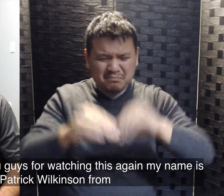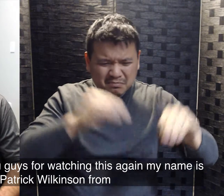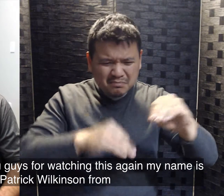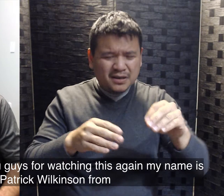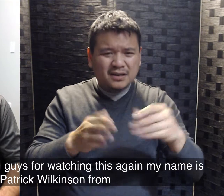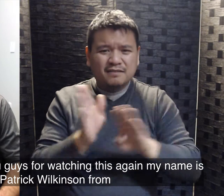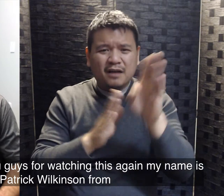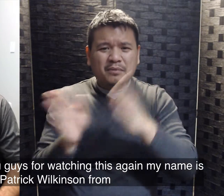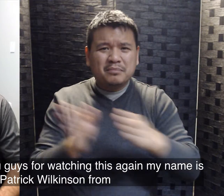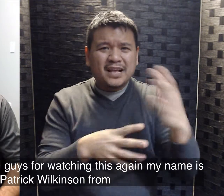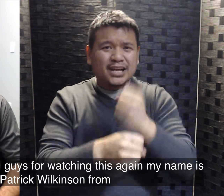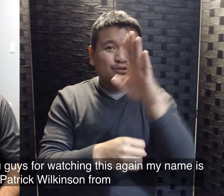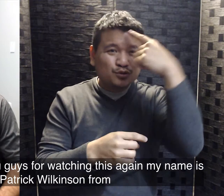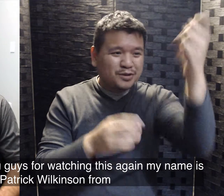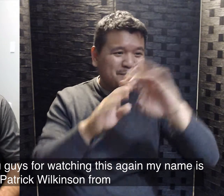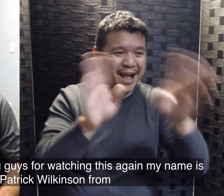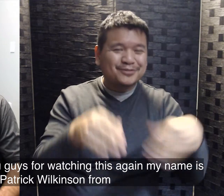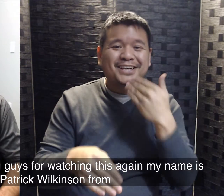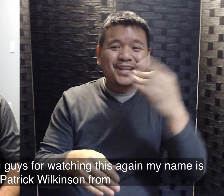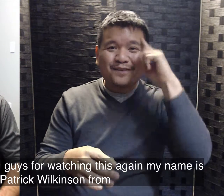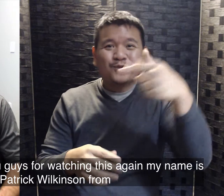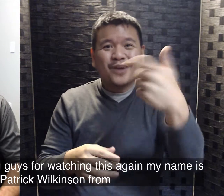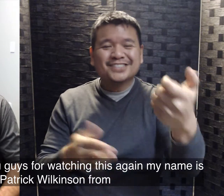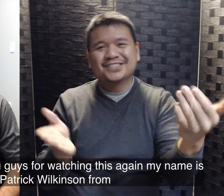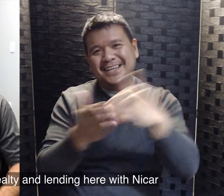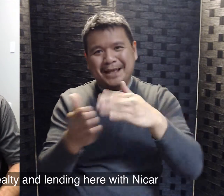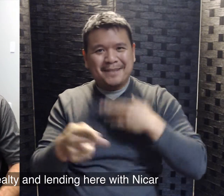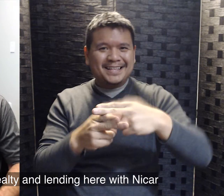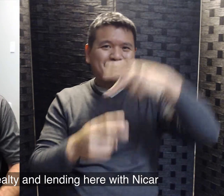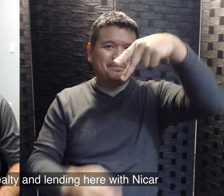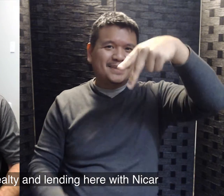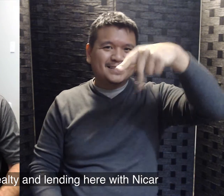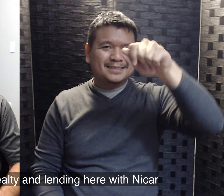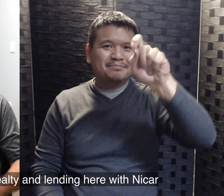I want to thank you guys for watching this. Again, my name is Patrick Wilkinson